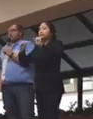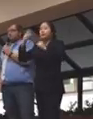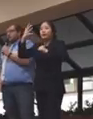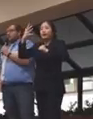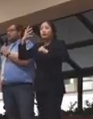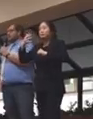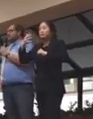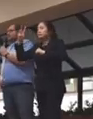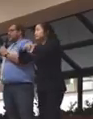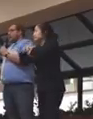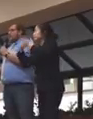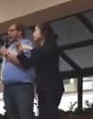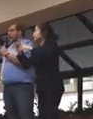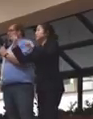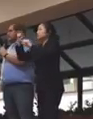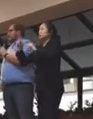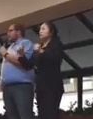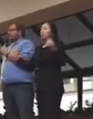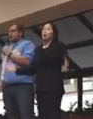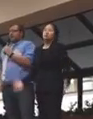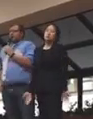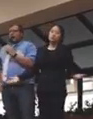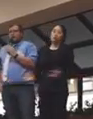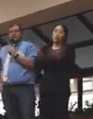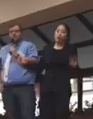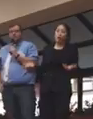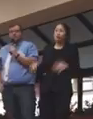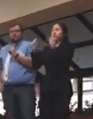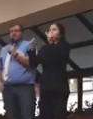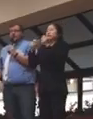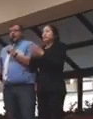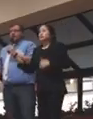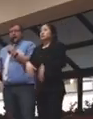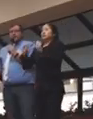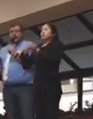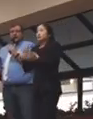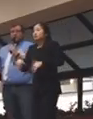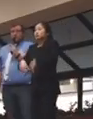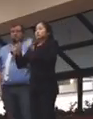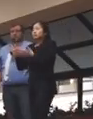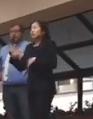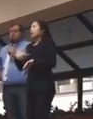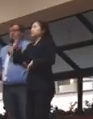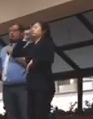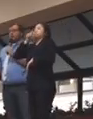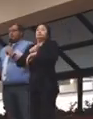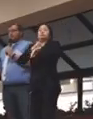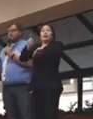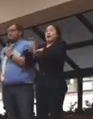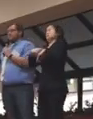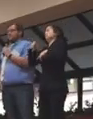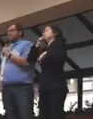10. A lot. They've taken it a lot. I'm not trying to blame anybody,